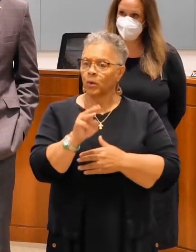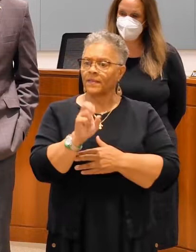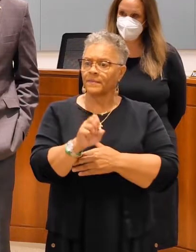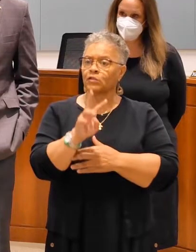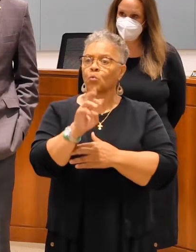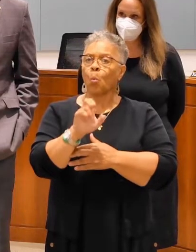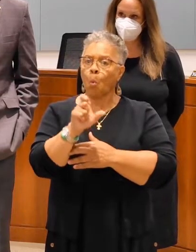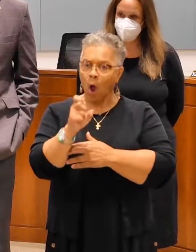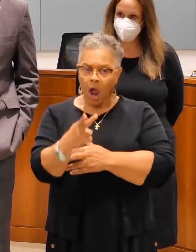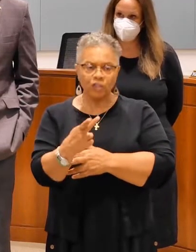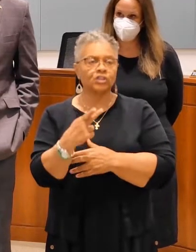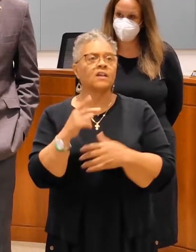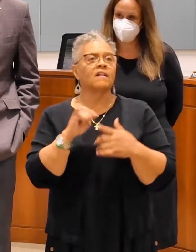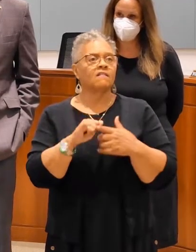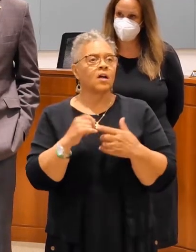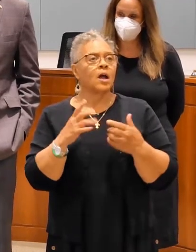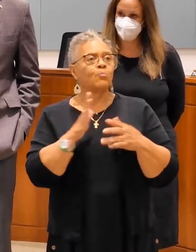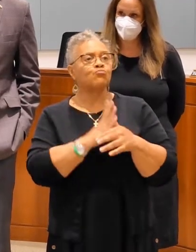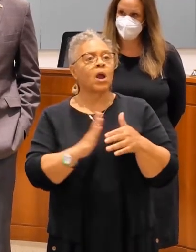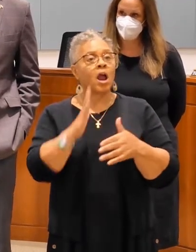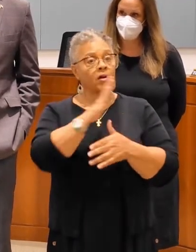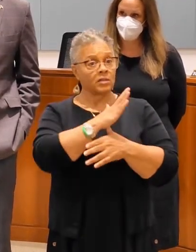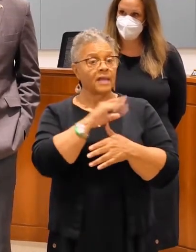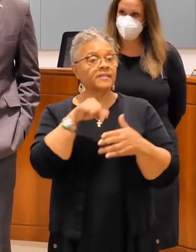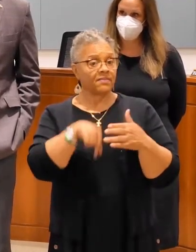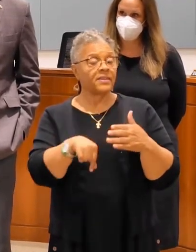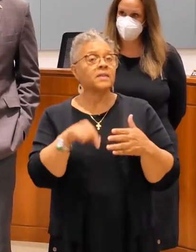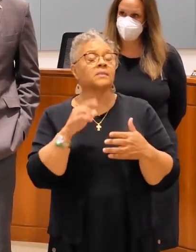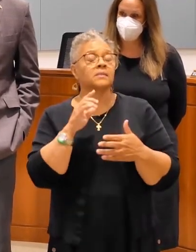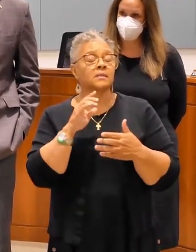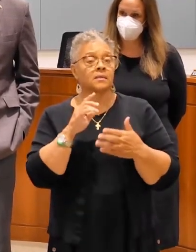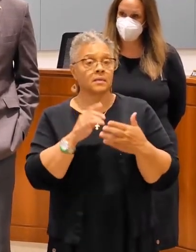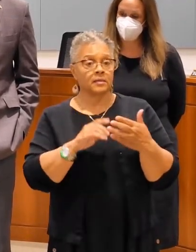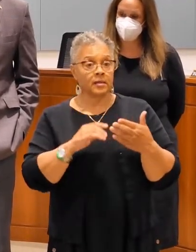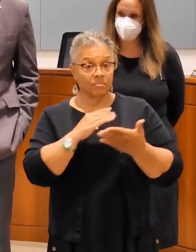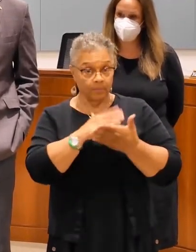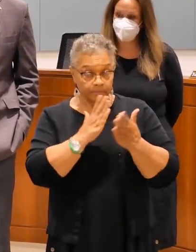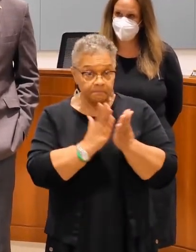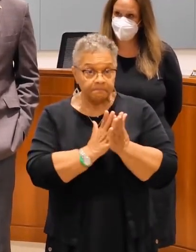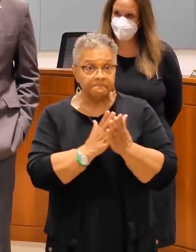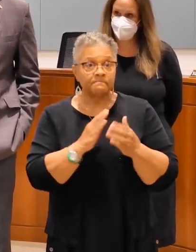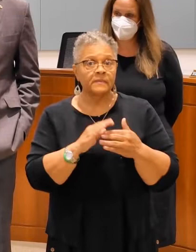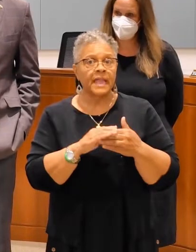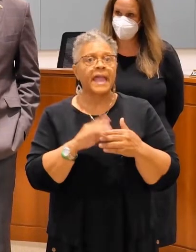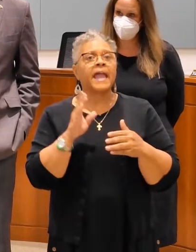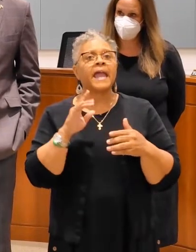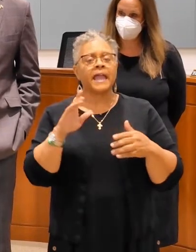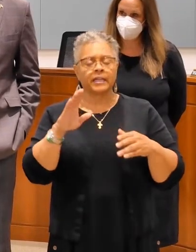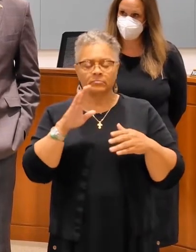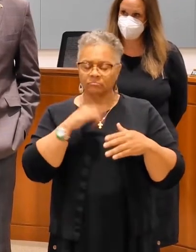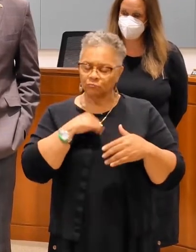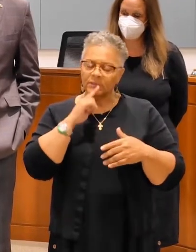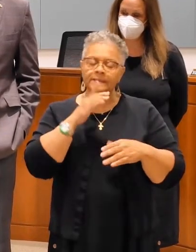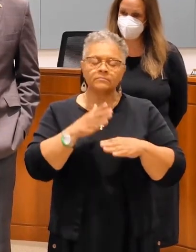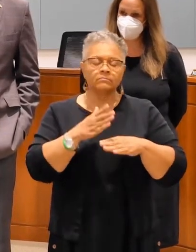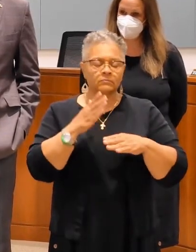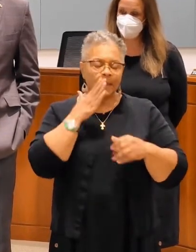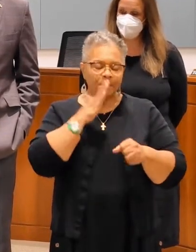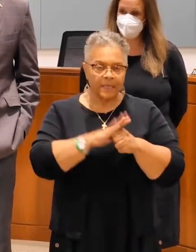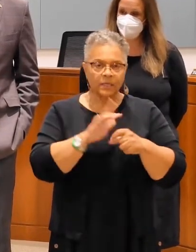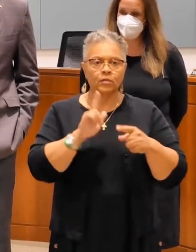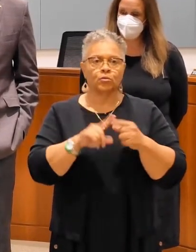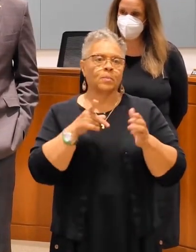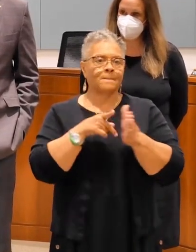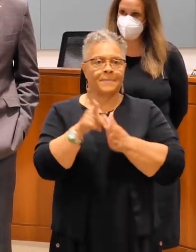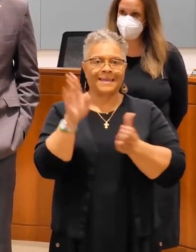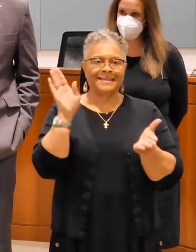Walsh, for prioritizing this deficit reduction, and continues to approve our fund transfer to pay back this